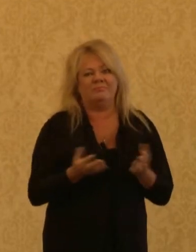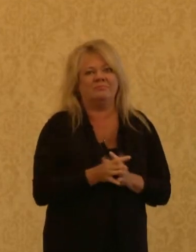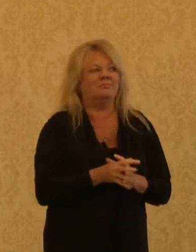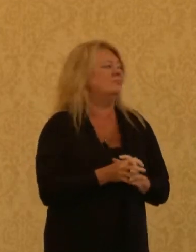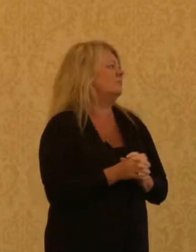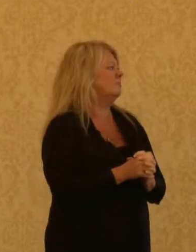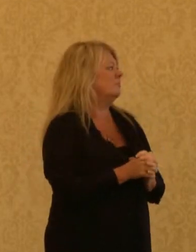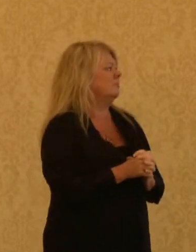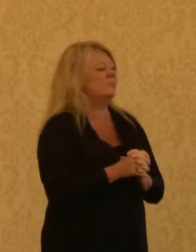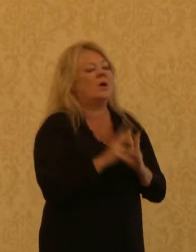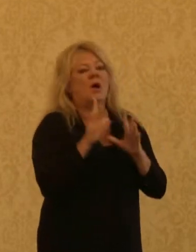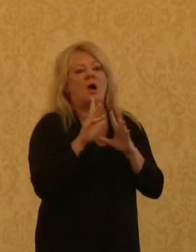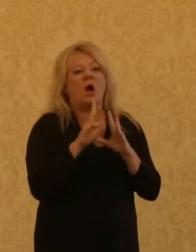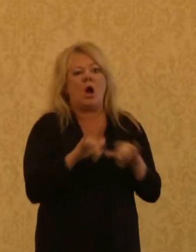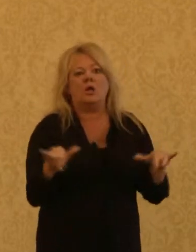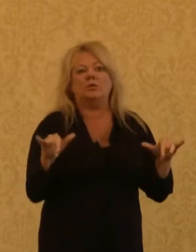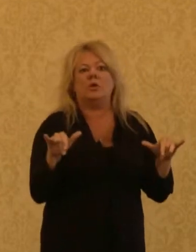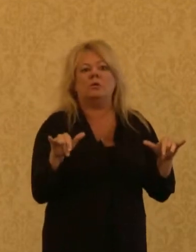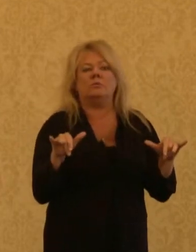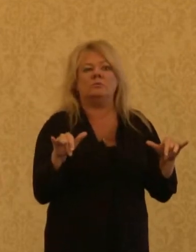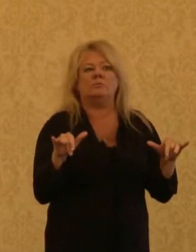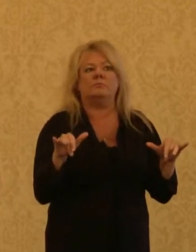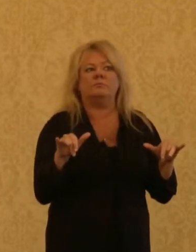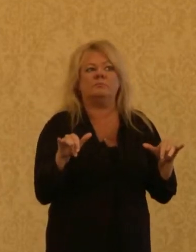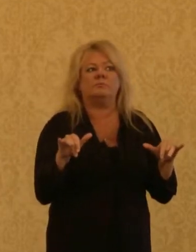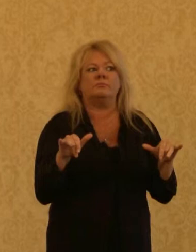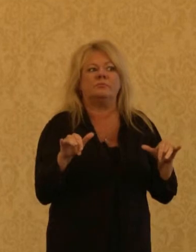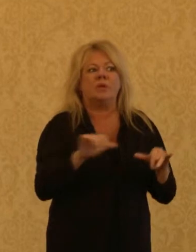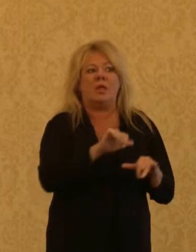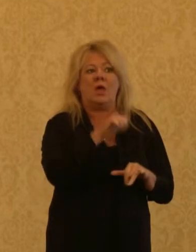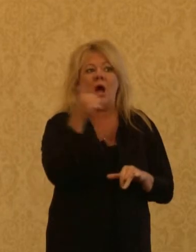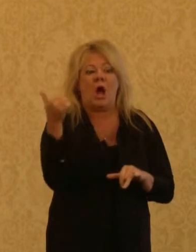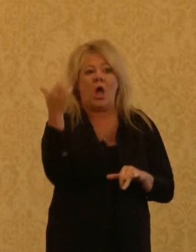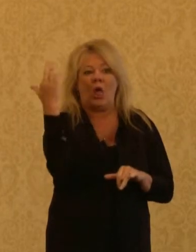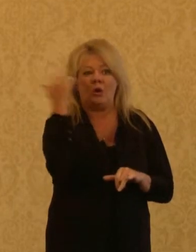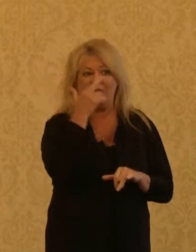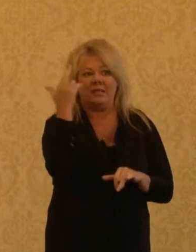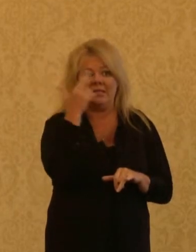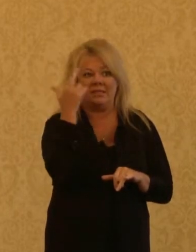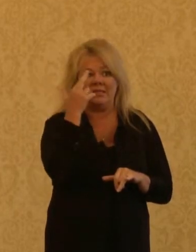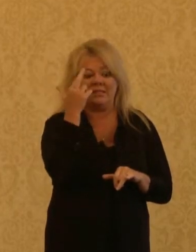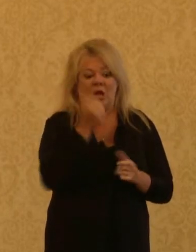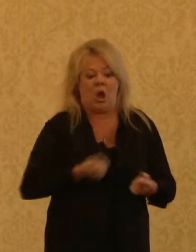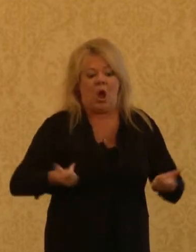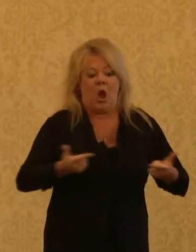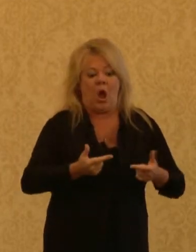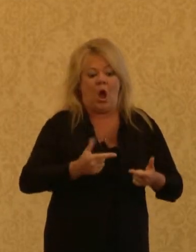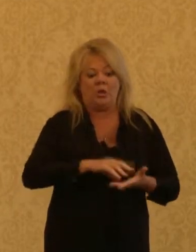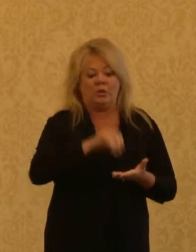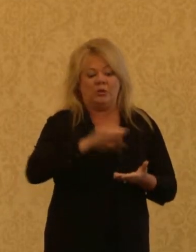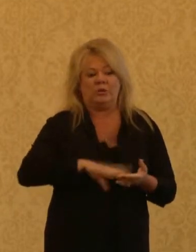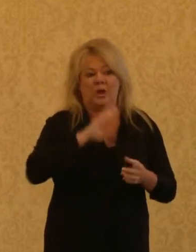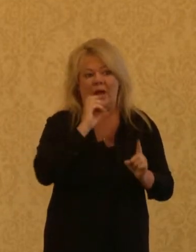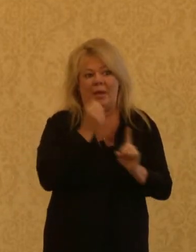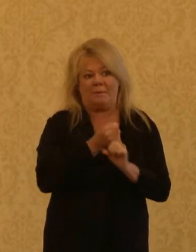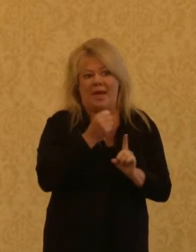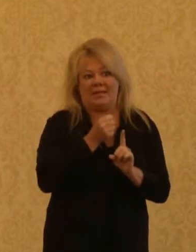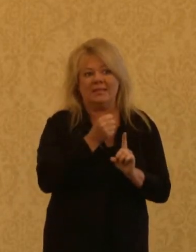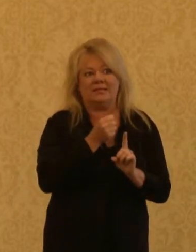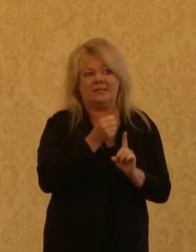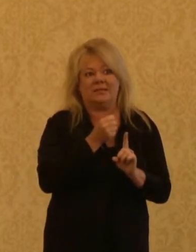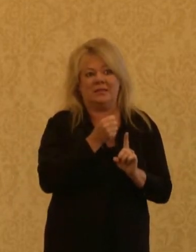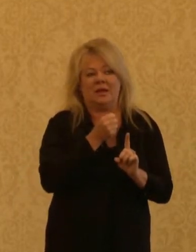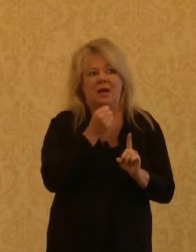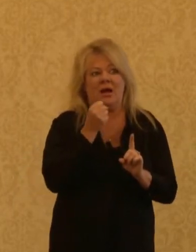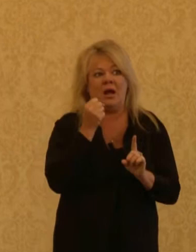There's also another reason this impacts all students. It's one of the main reasons that